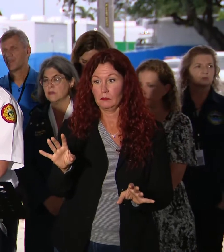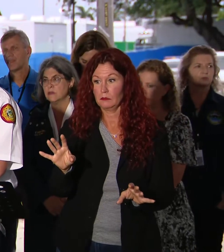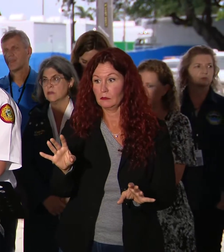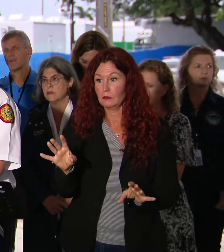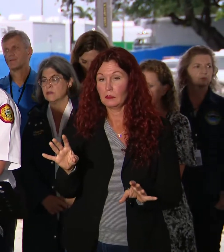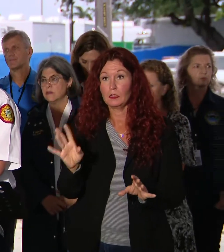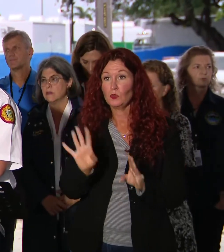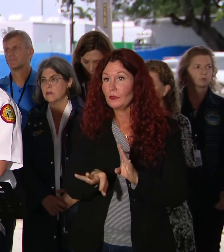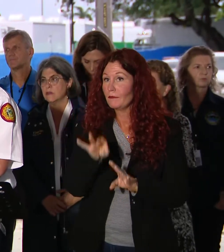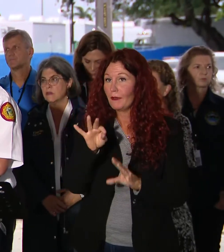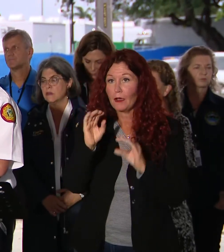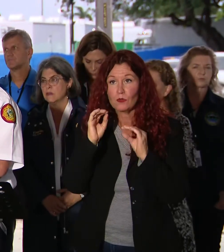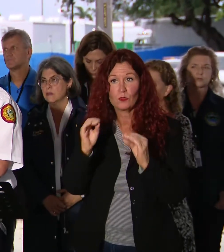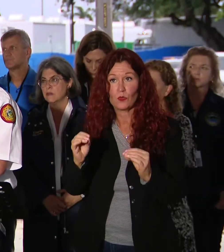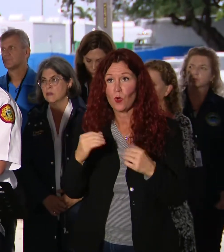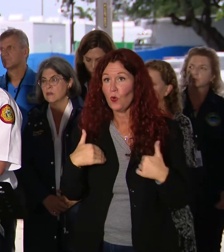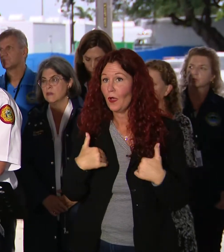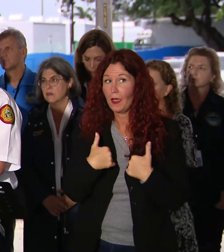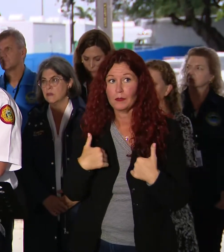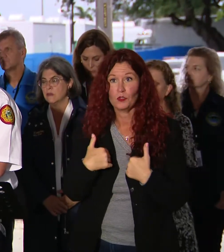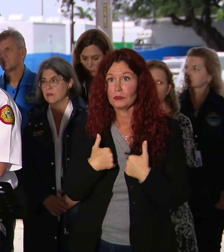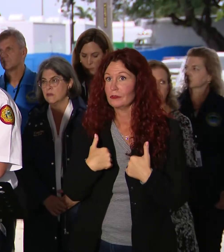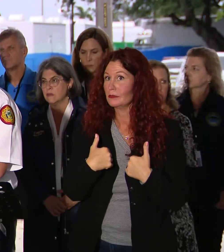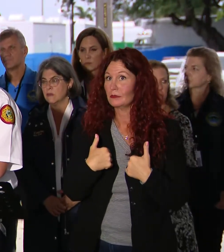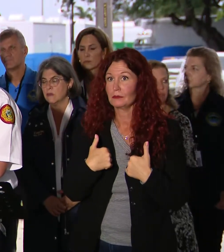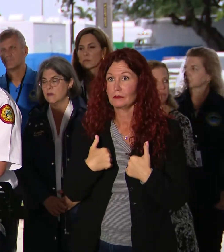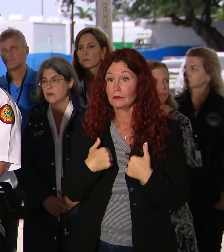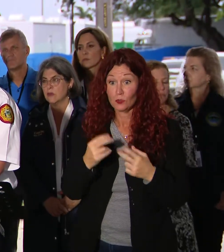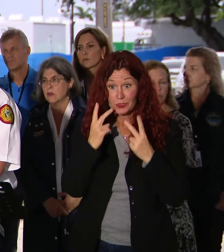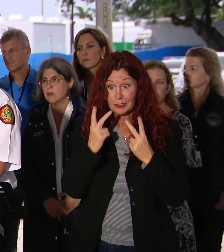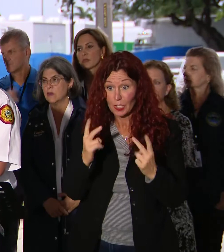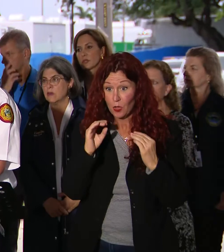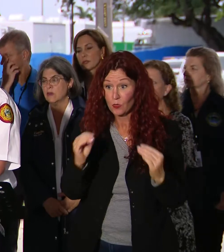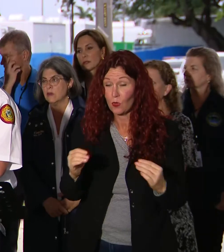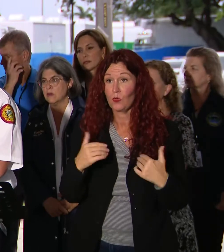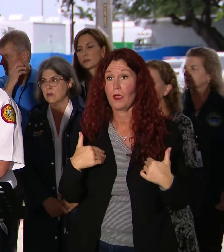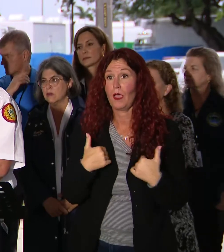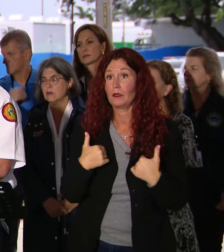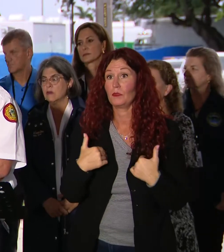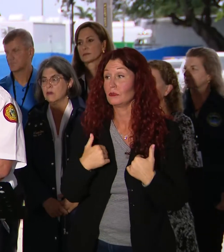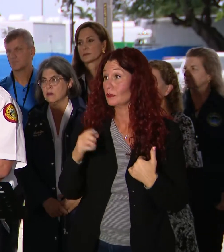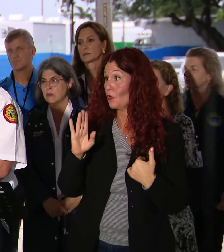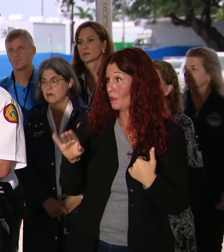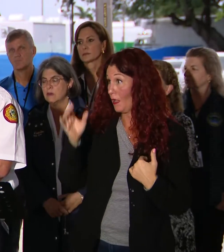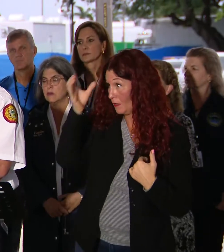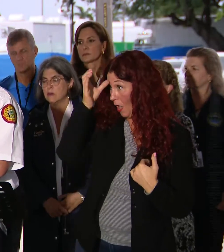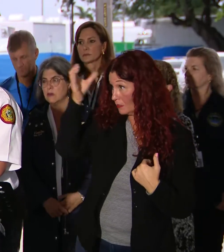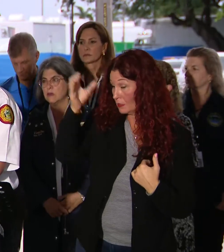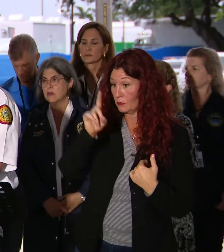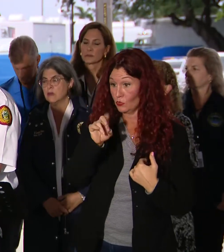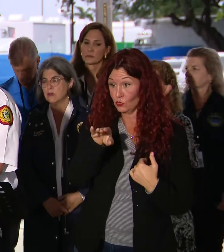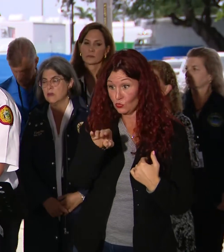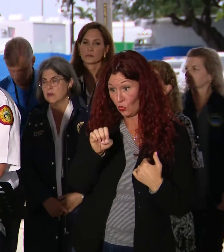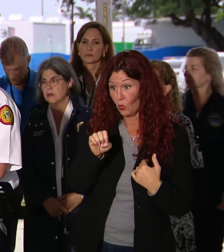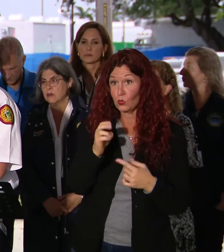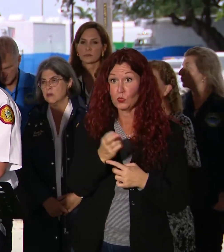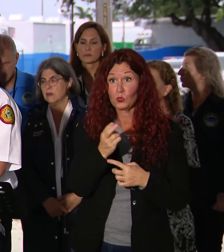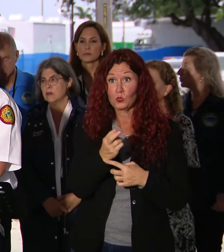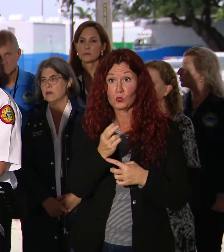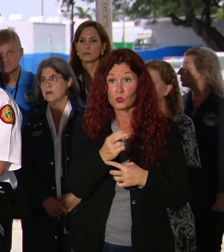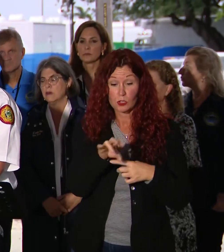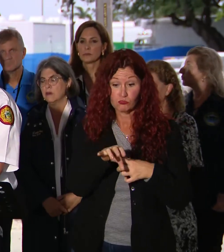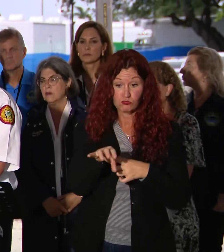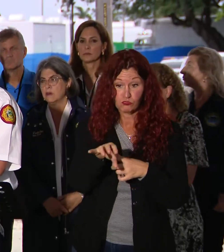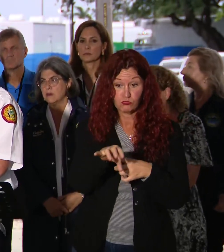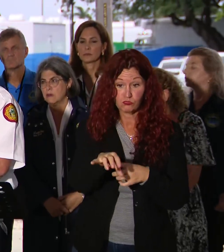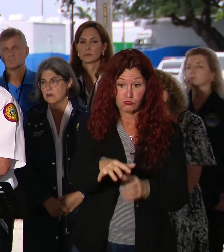None of the times did we find any pets or anything going through. So the drone concept will evaluate, depending, we have more monitors